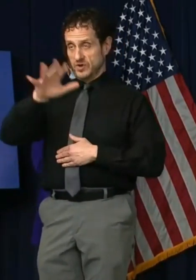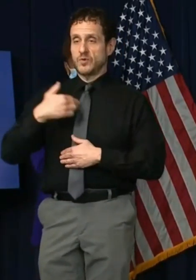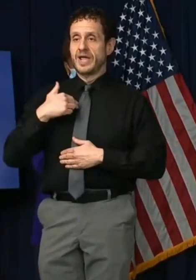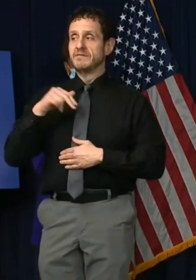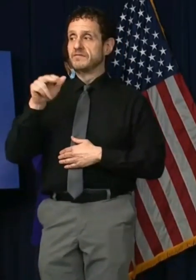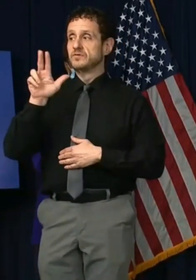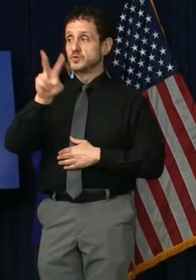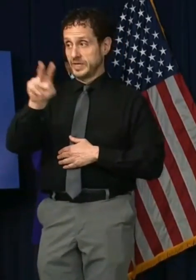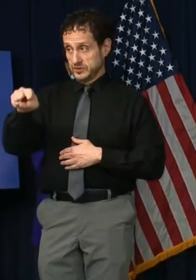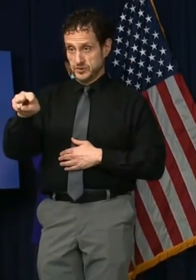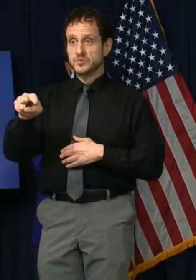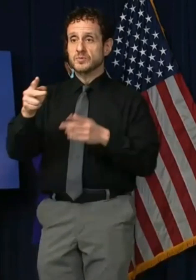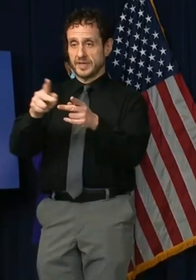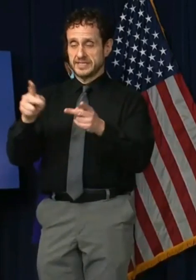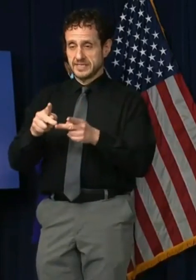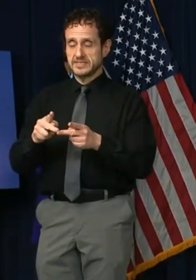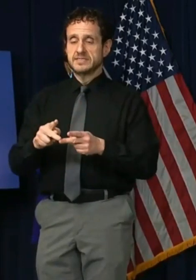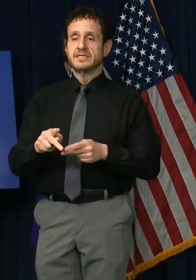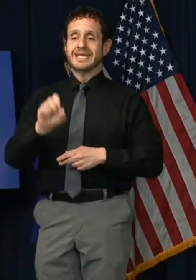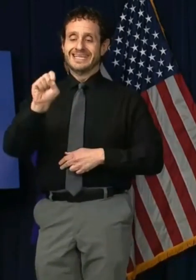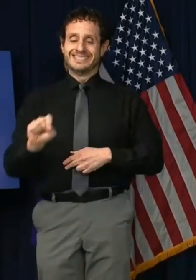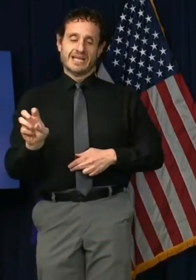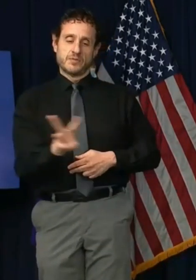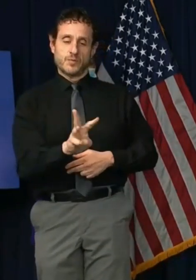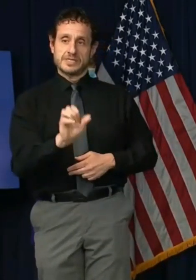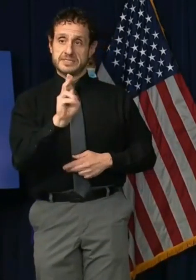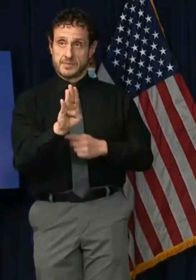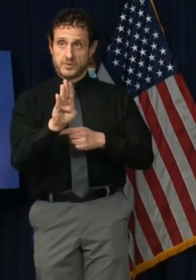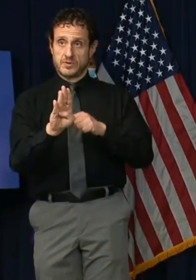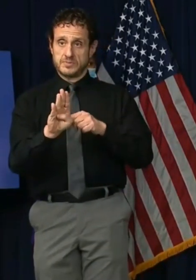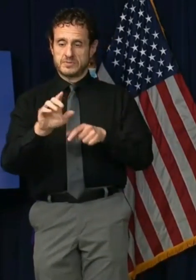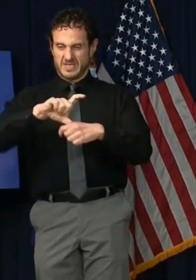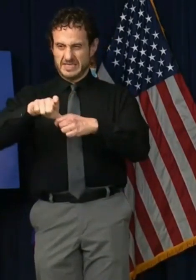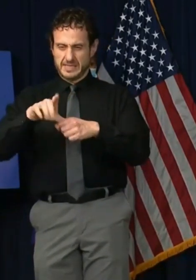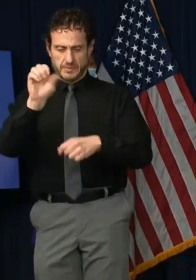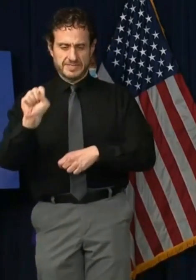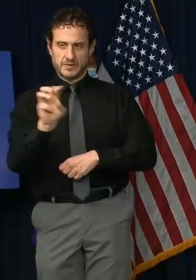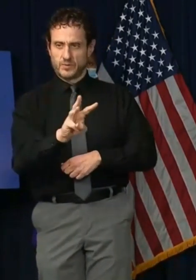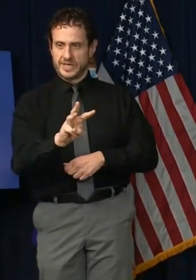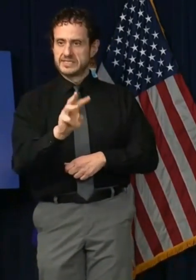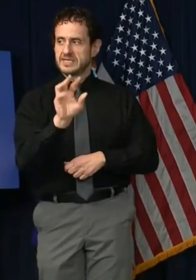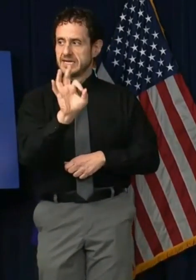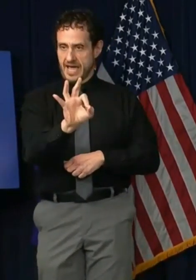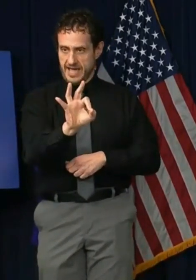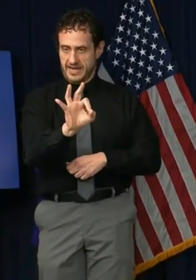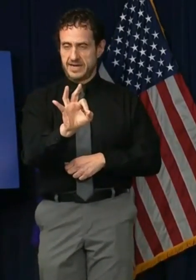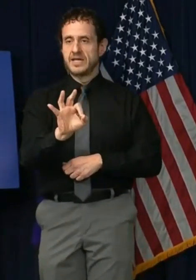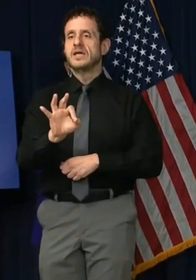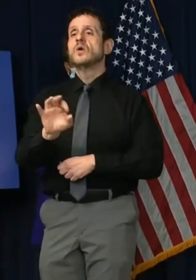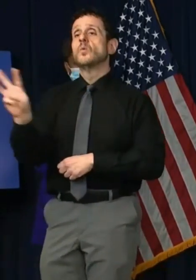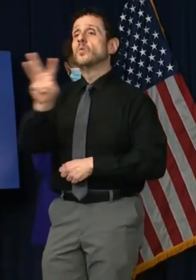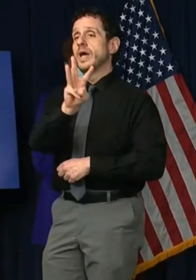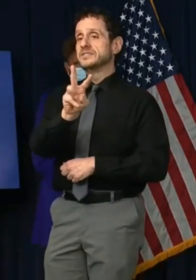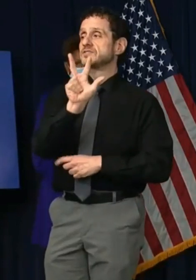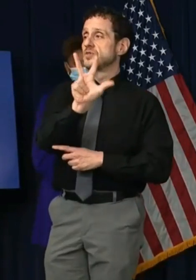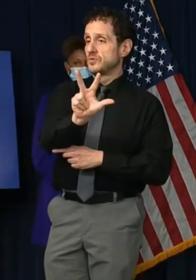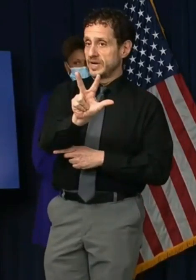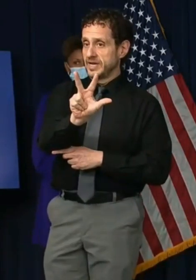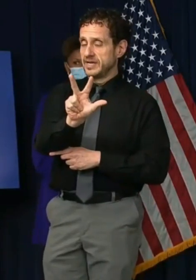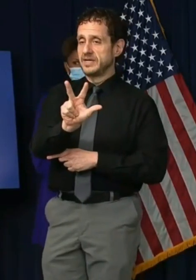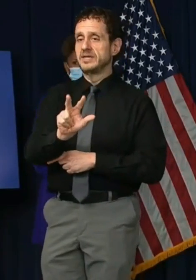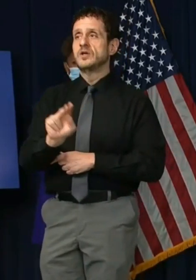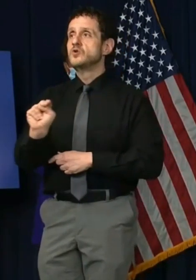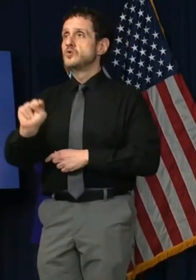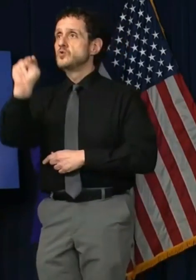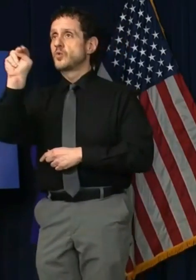Chicago, 9 sites in the southwest suburbs, 3 sites in the west suburbs, 5 sites